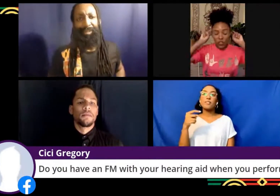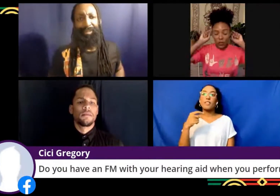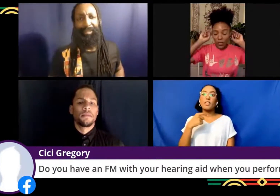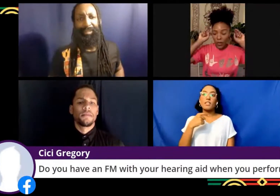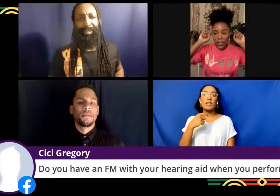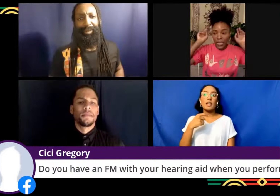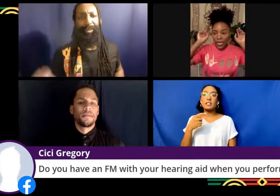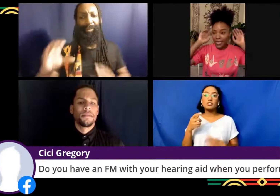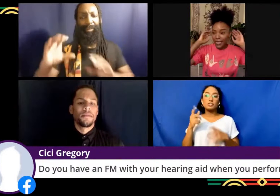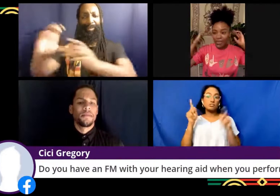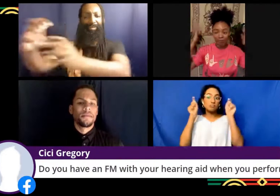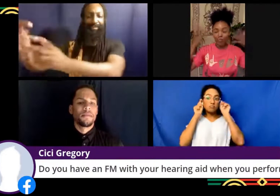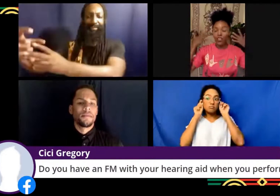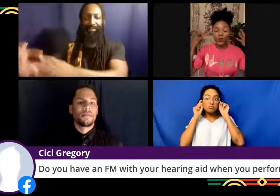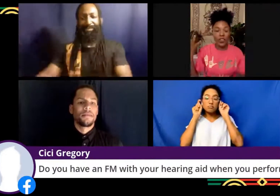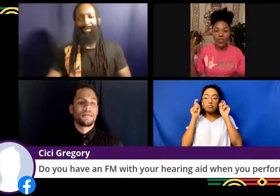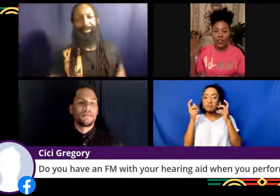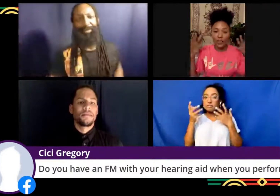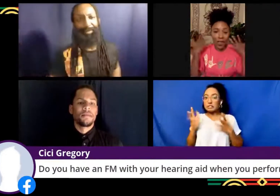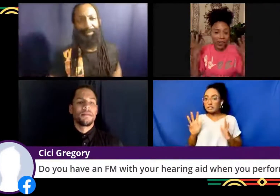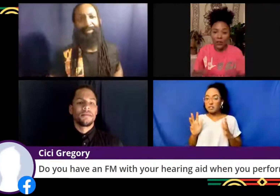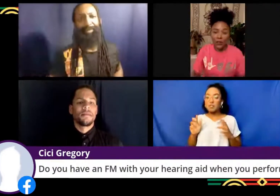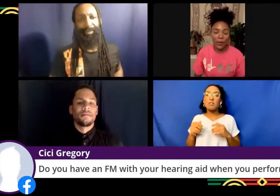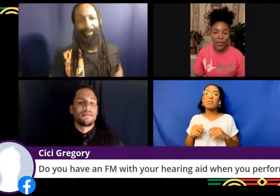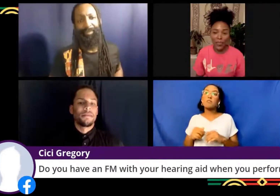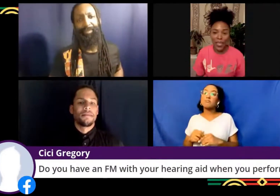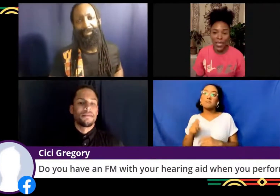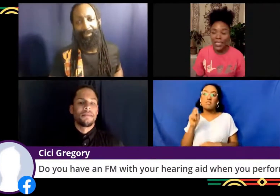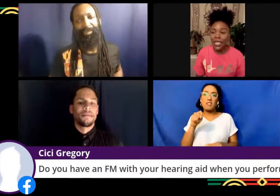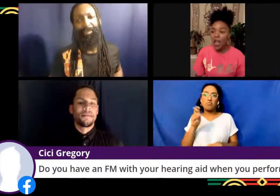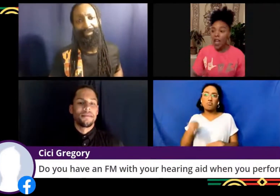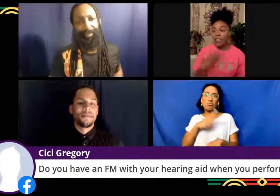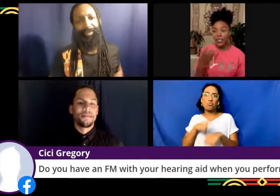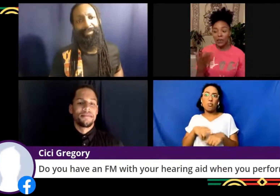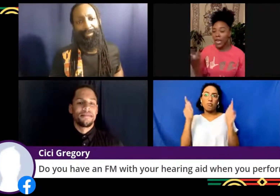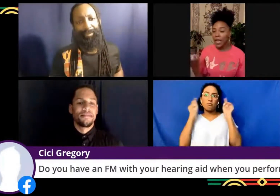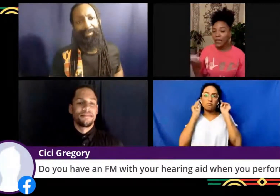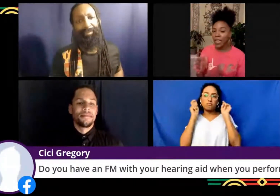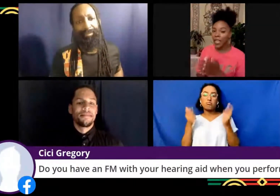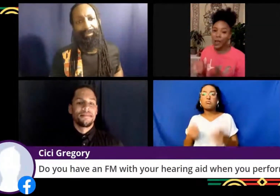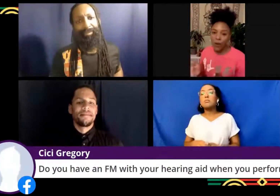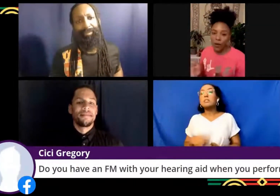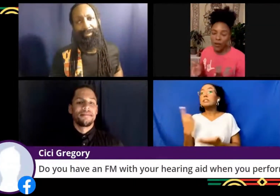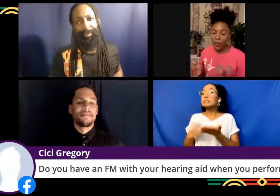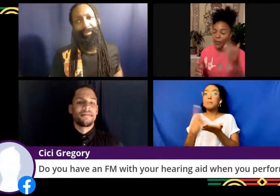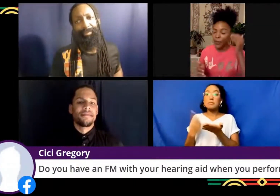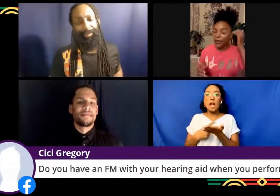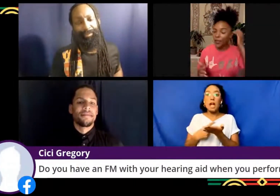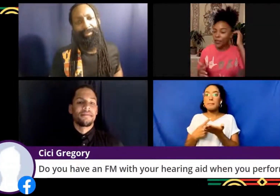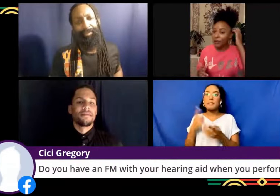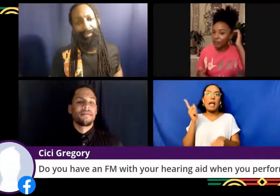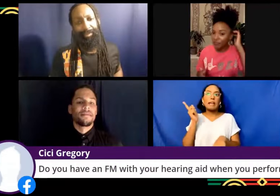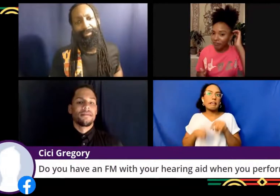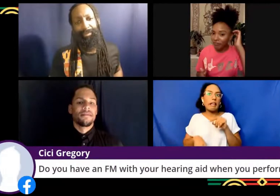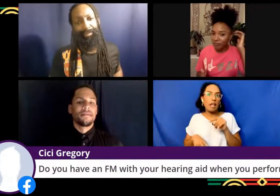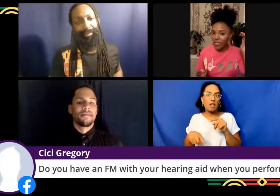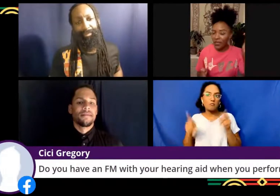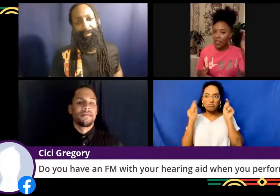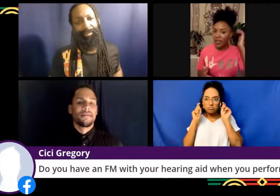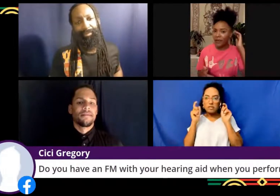It's just these two hearing aids, and I just wear I just wear my hearing aids. Sometimes I can't wear them. It depends